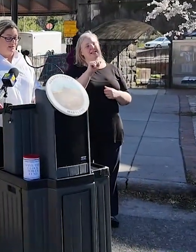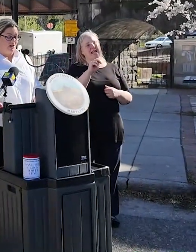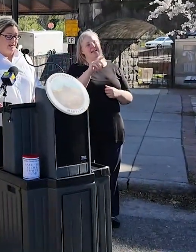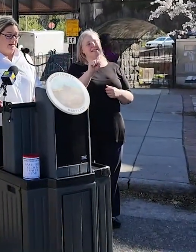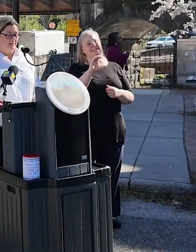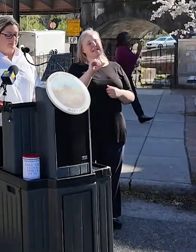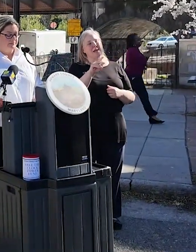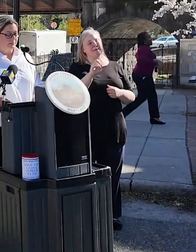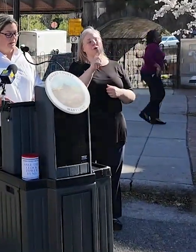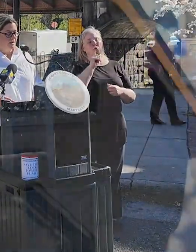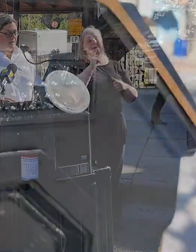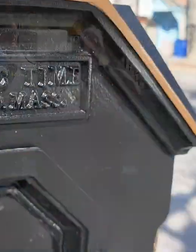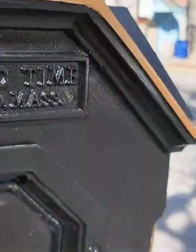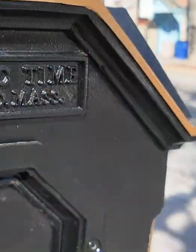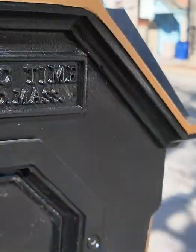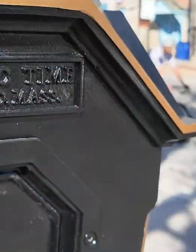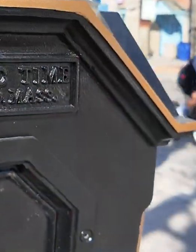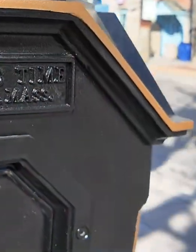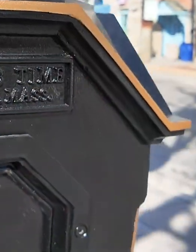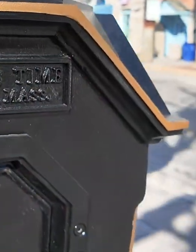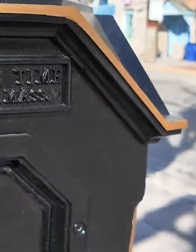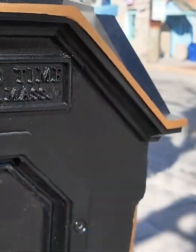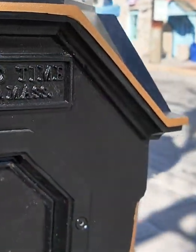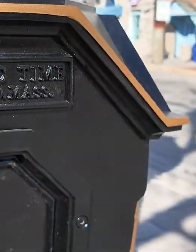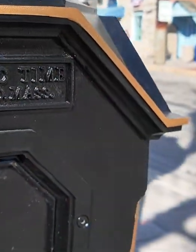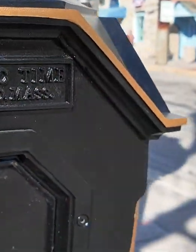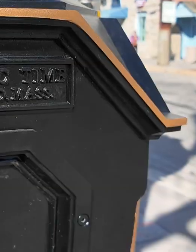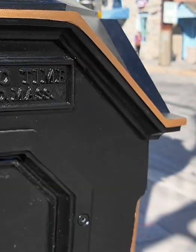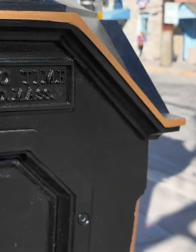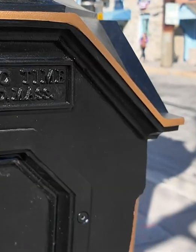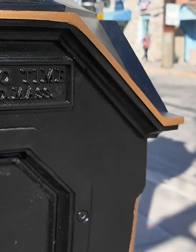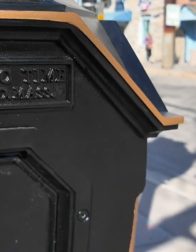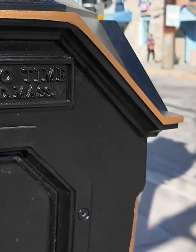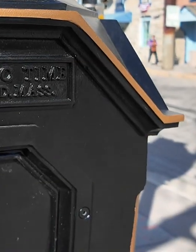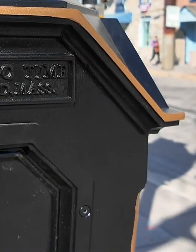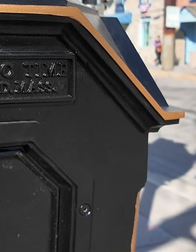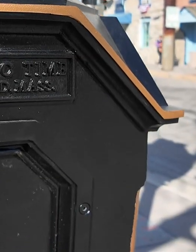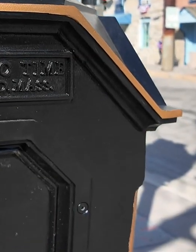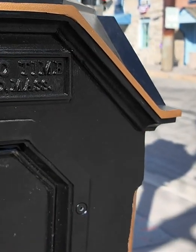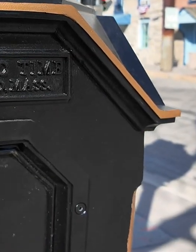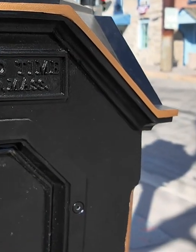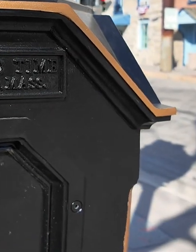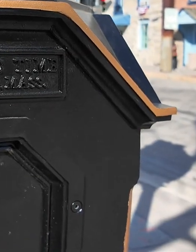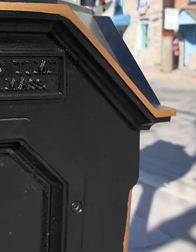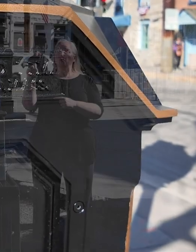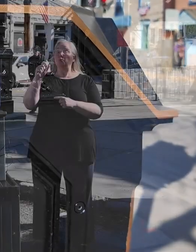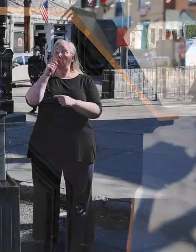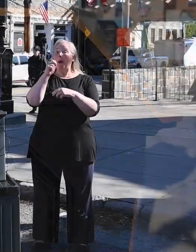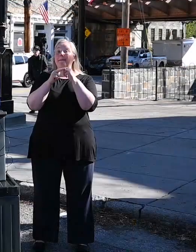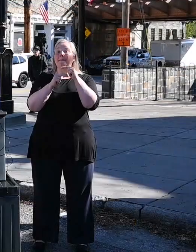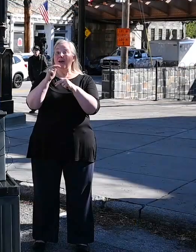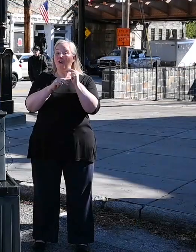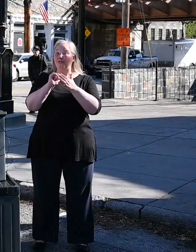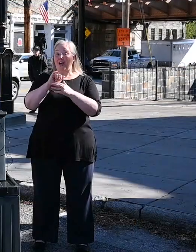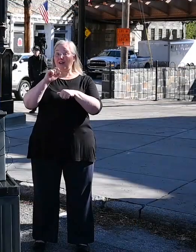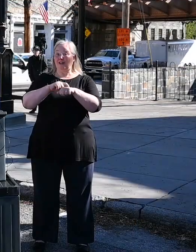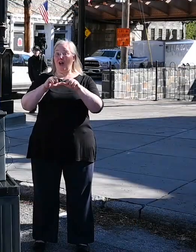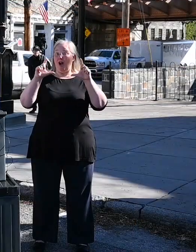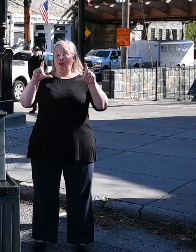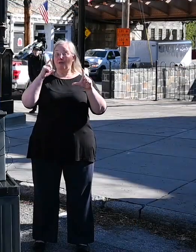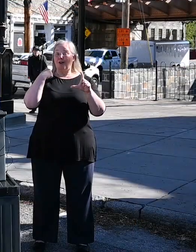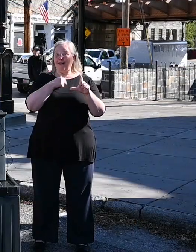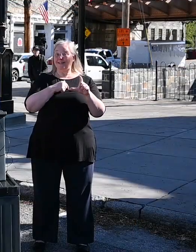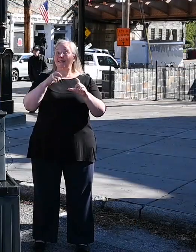physically installed it. The Electric Time Company, which is a company out of Massachusetts who built the clock for us, designed